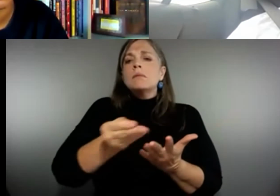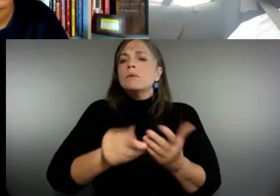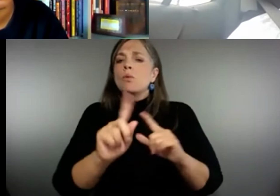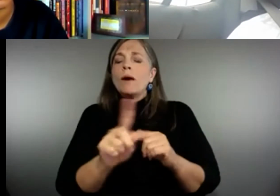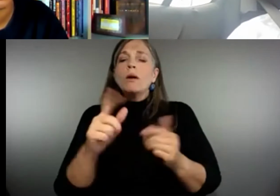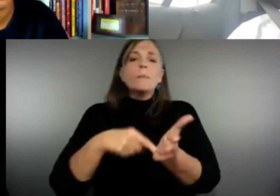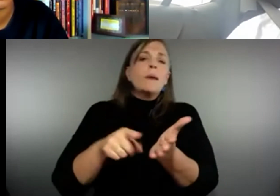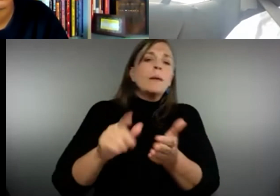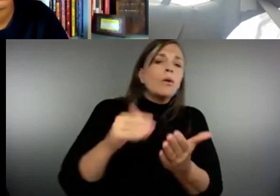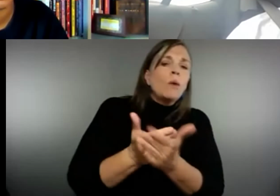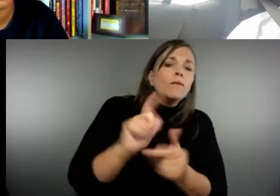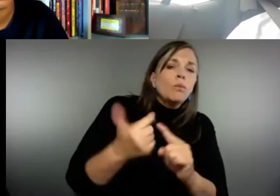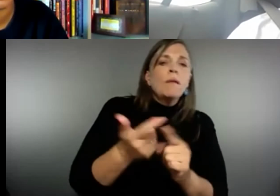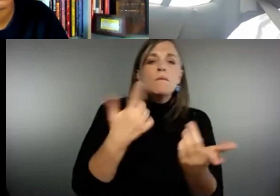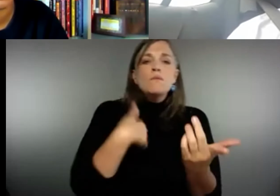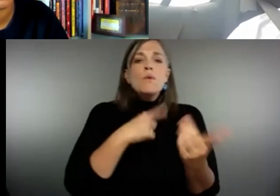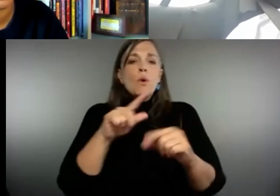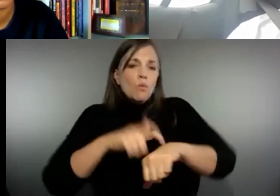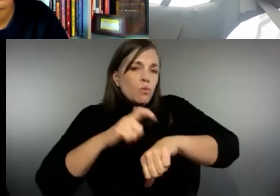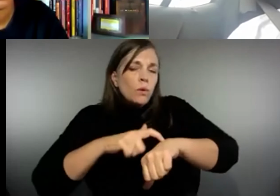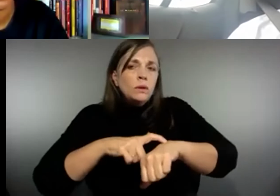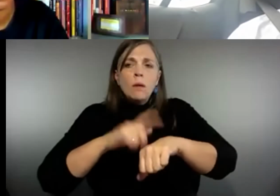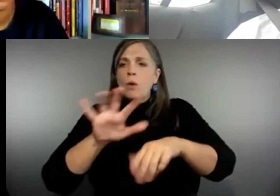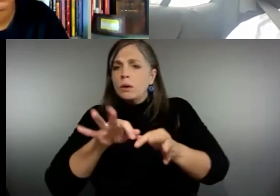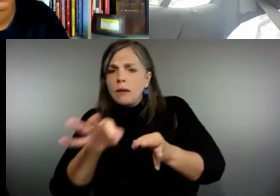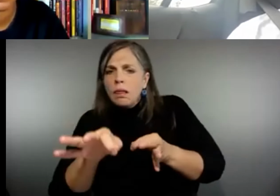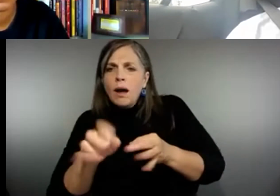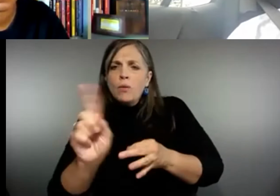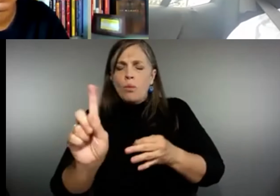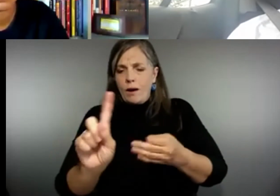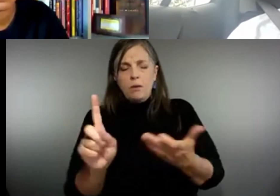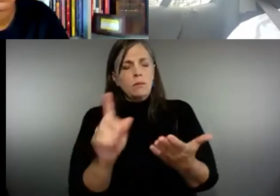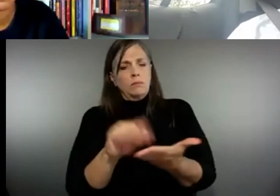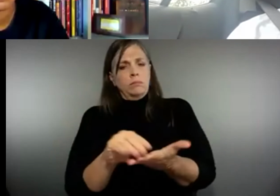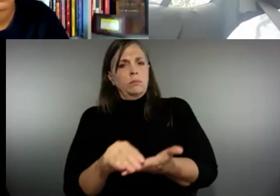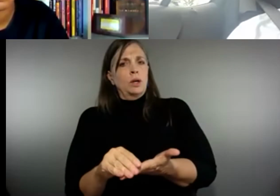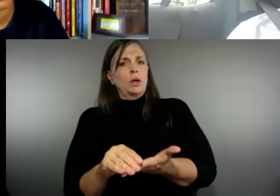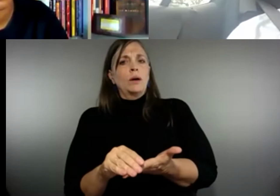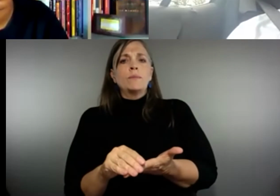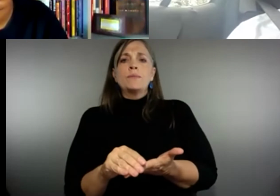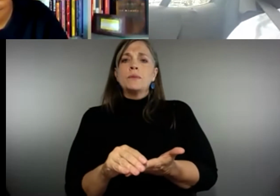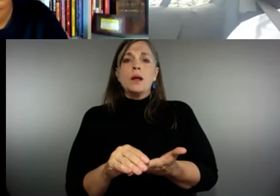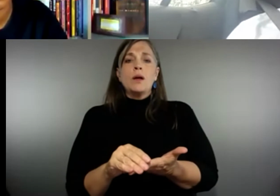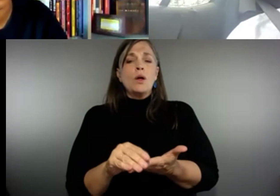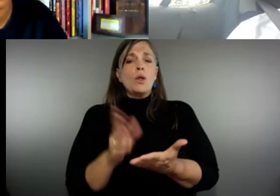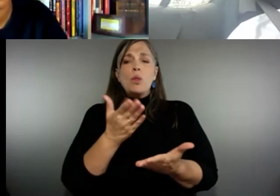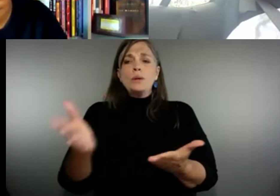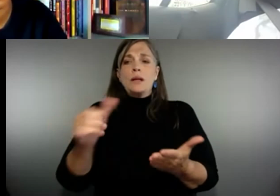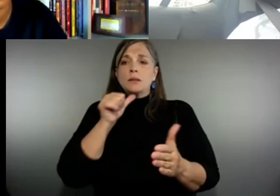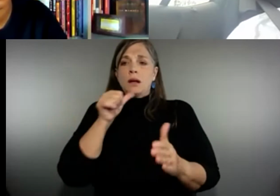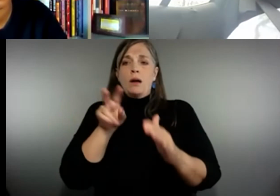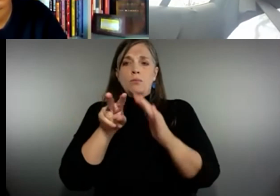coming in uh if there's some form of delay in the process we have to take the unpredictable we have to take the unpredictability